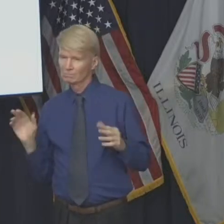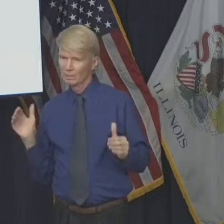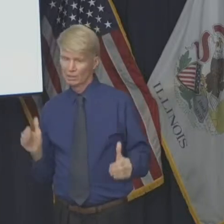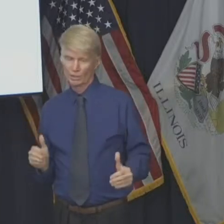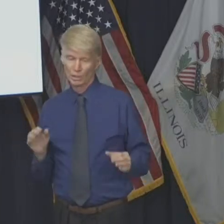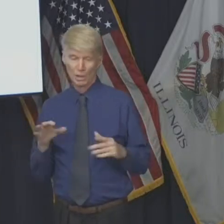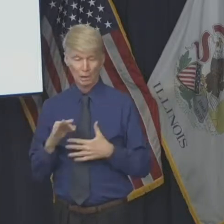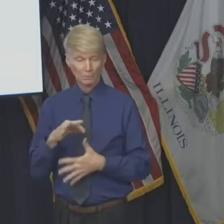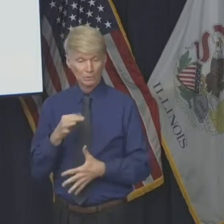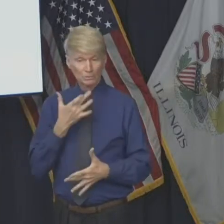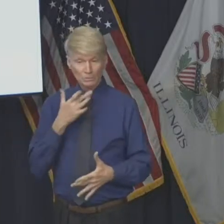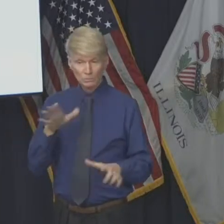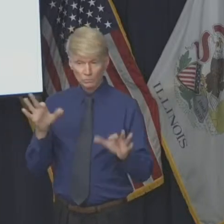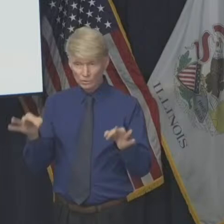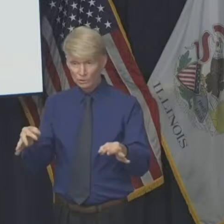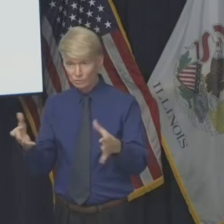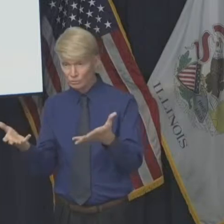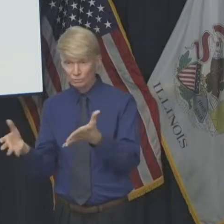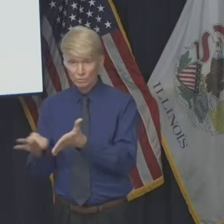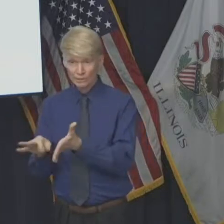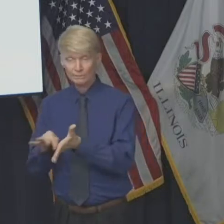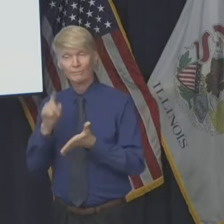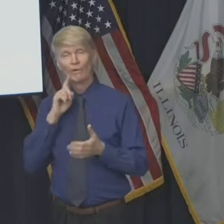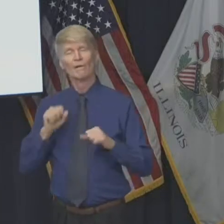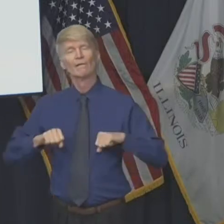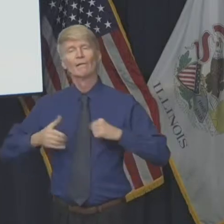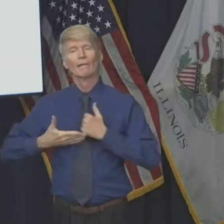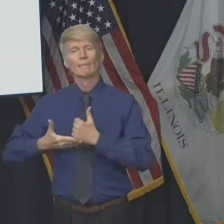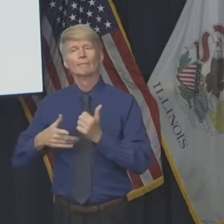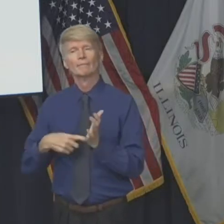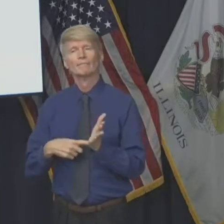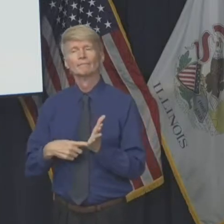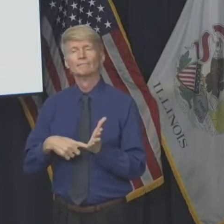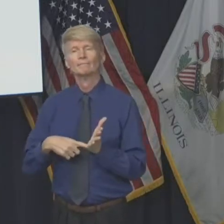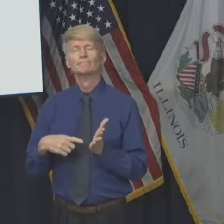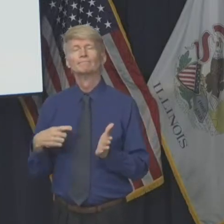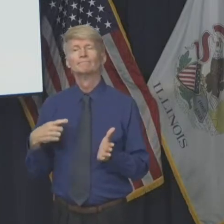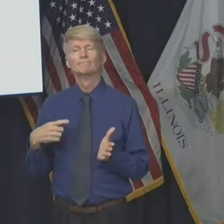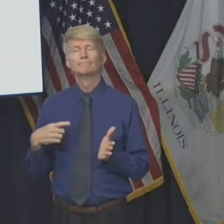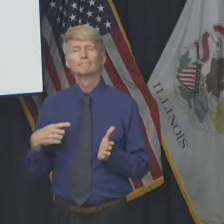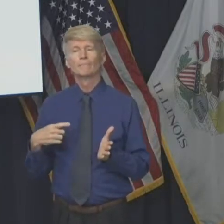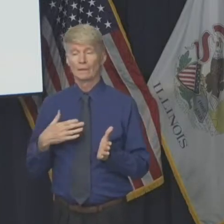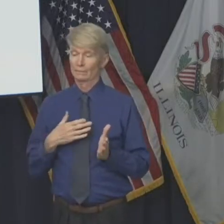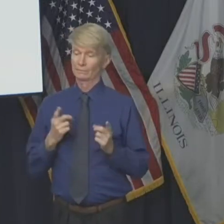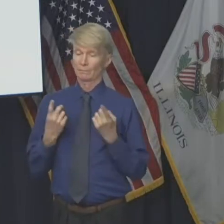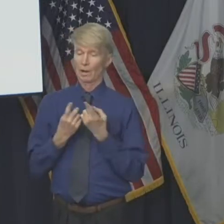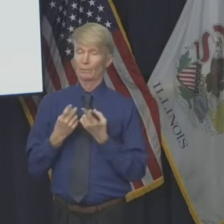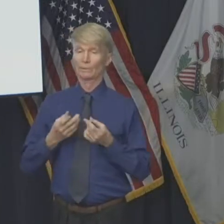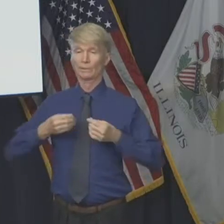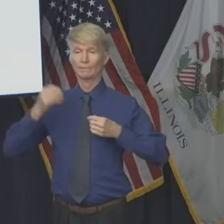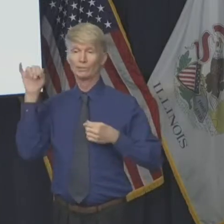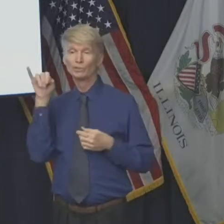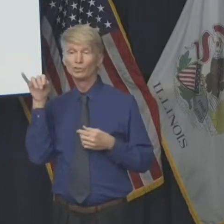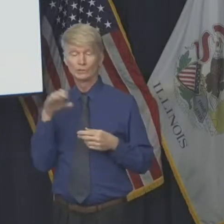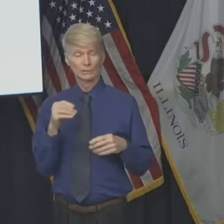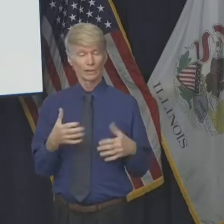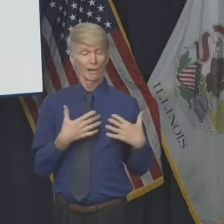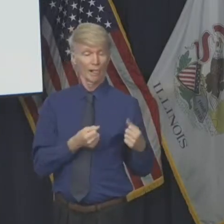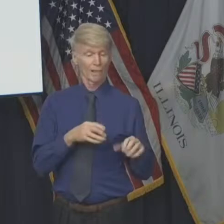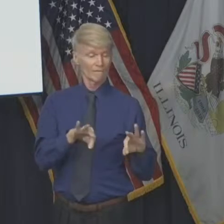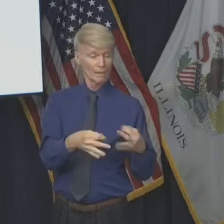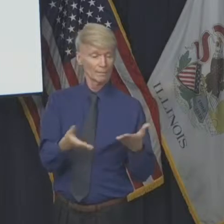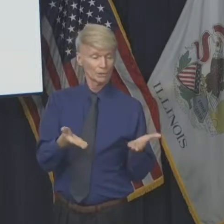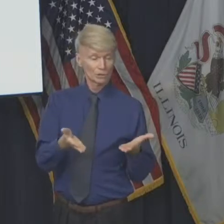help available to you. My departments of insurance and health and family services have collaborated